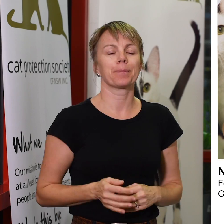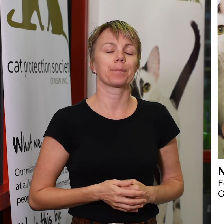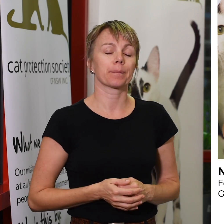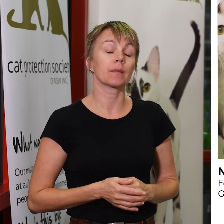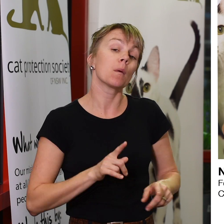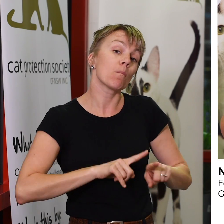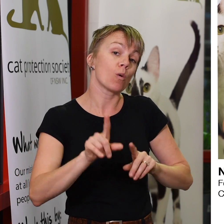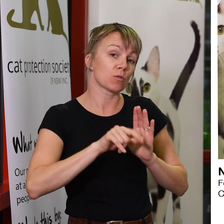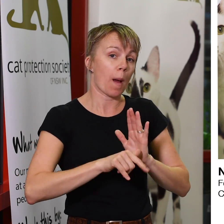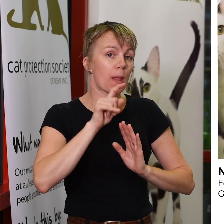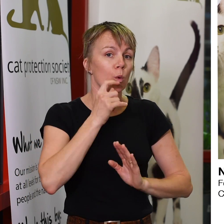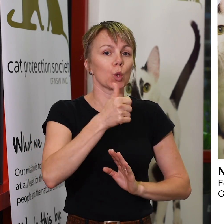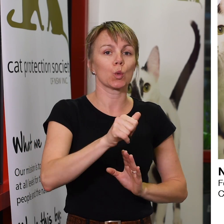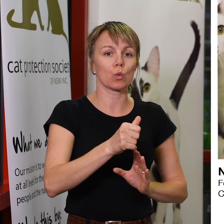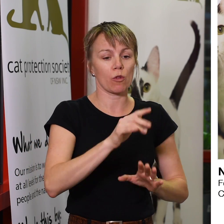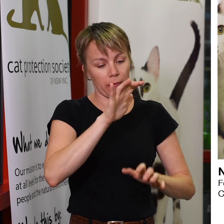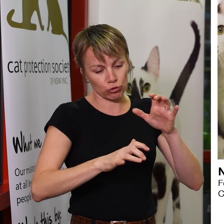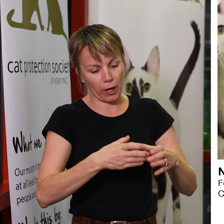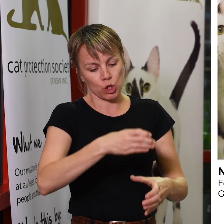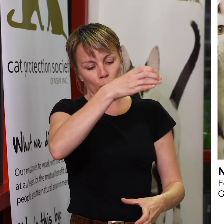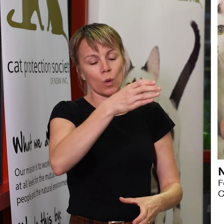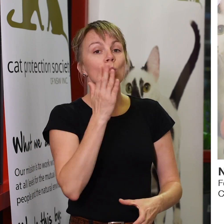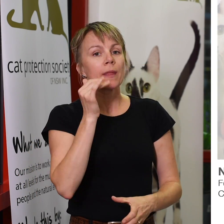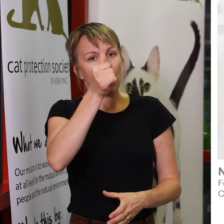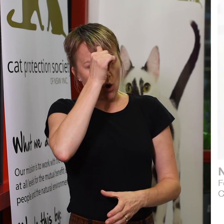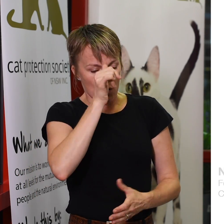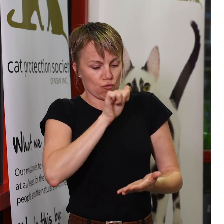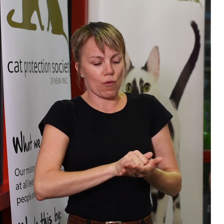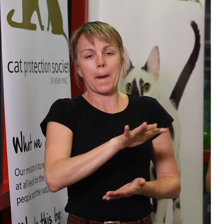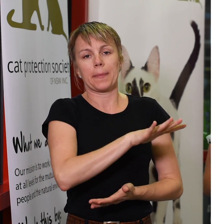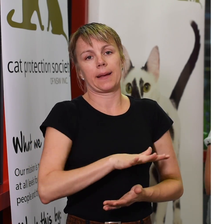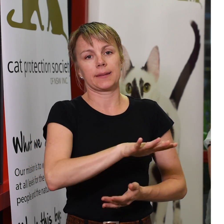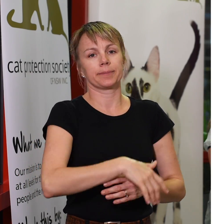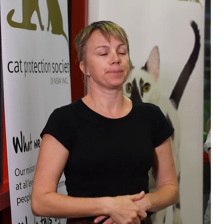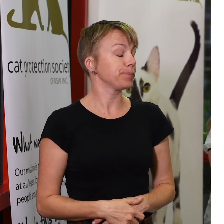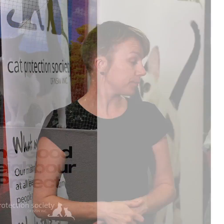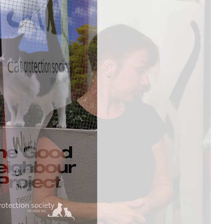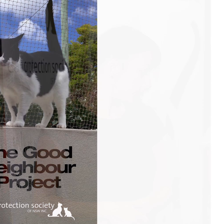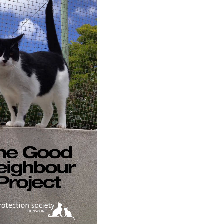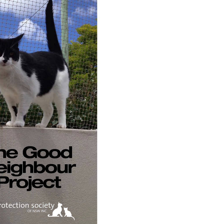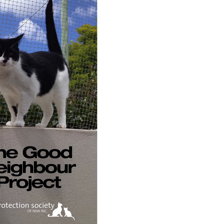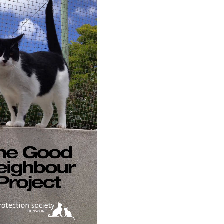most of the time, they're going to use the scratch post once they know that's what they're supposed to use.